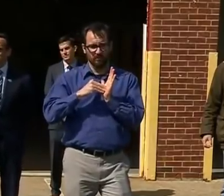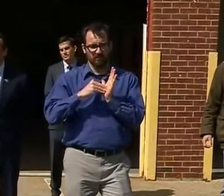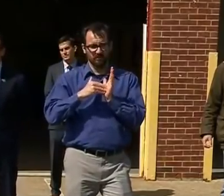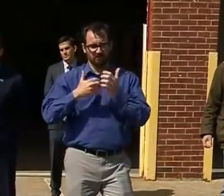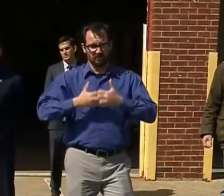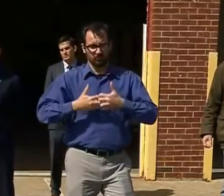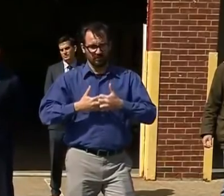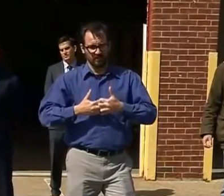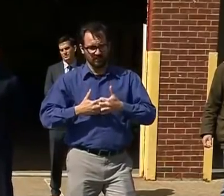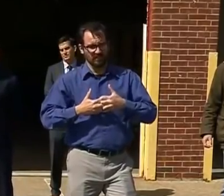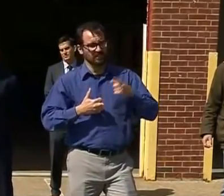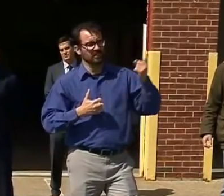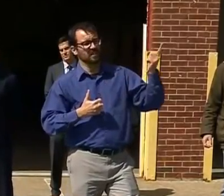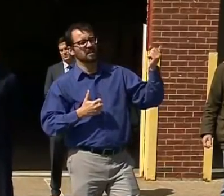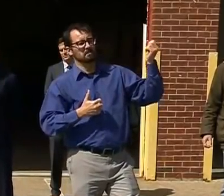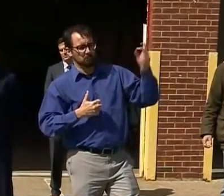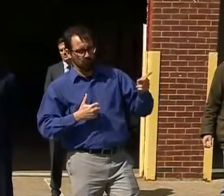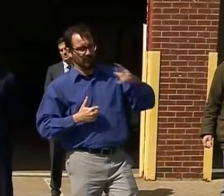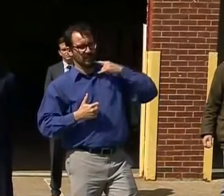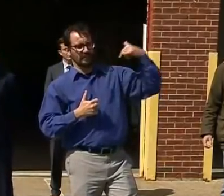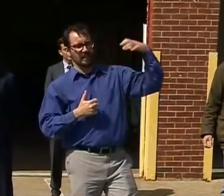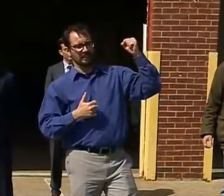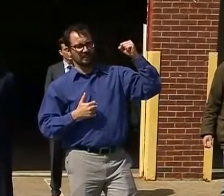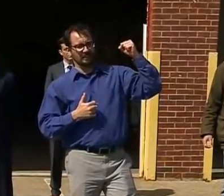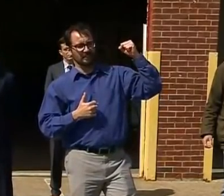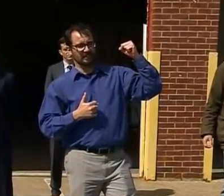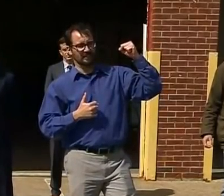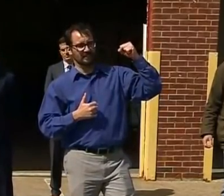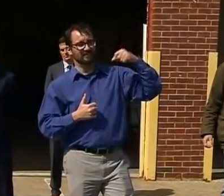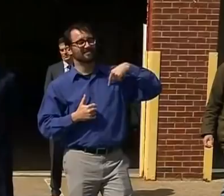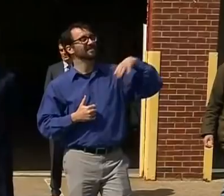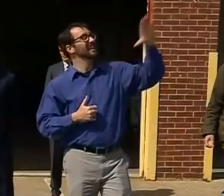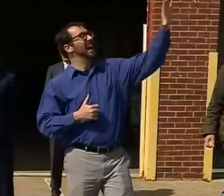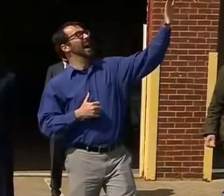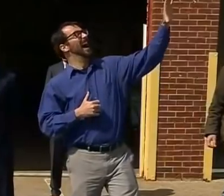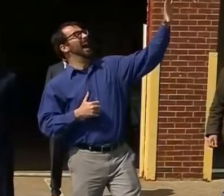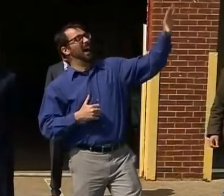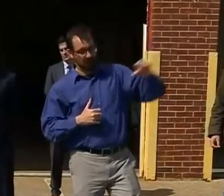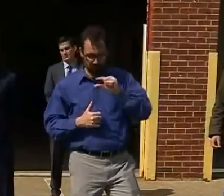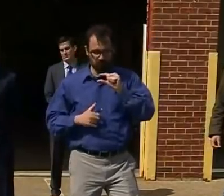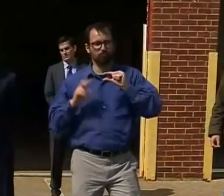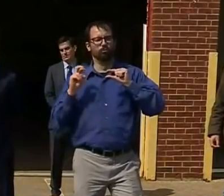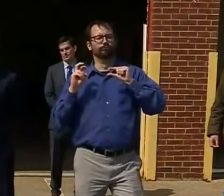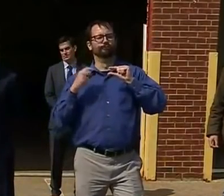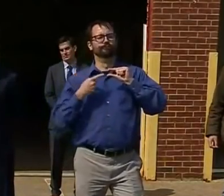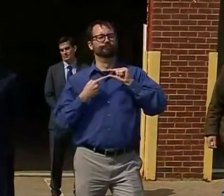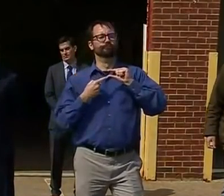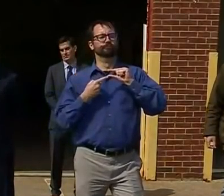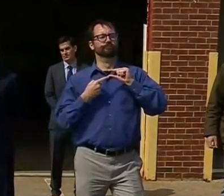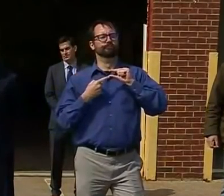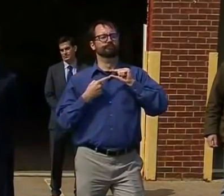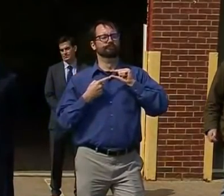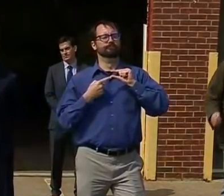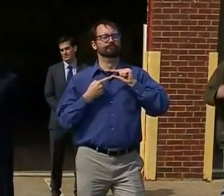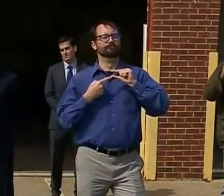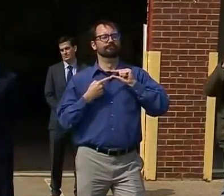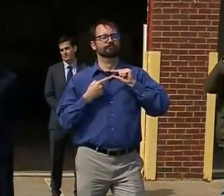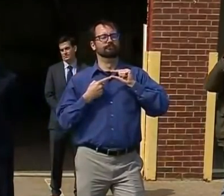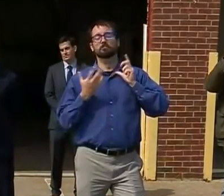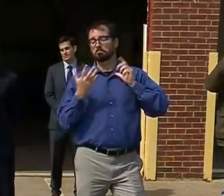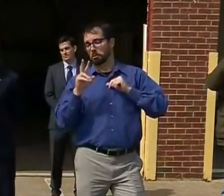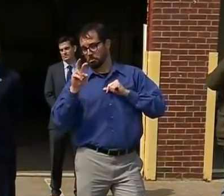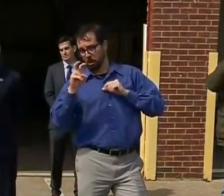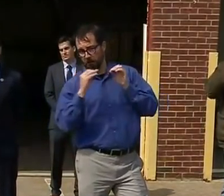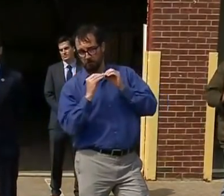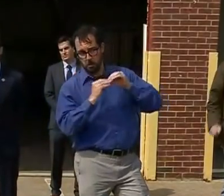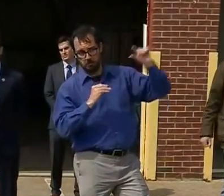200 ventilators, and there are 200 more that are coming. I mean, we're pretty well confirmed. I mean, Secretary Sutter's